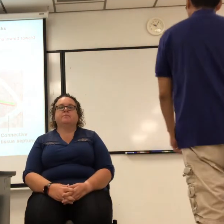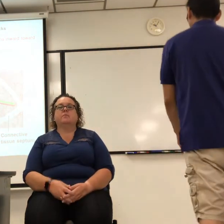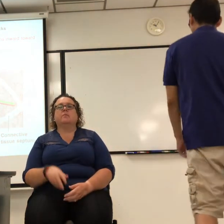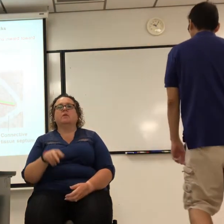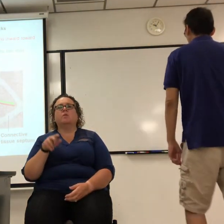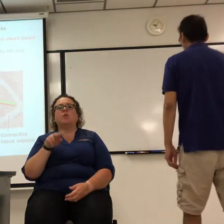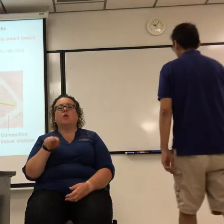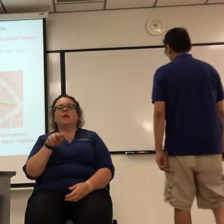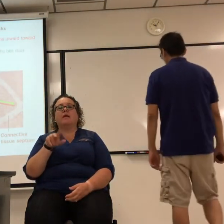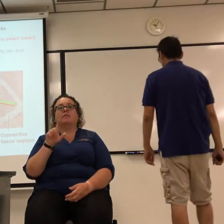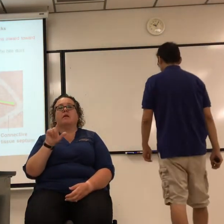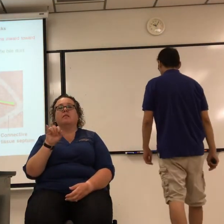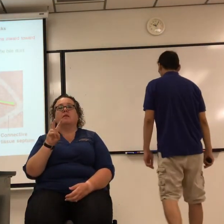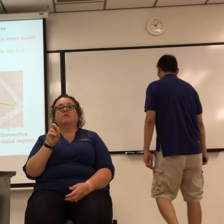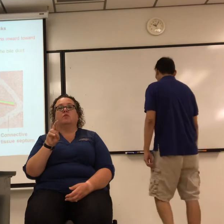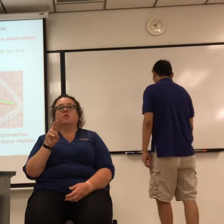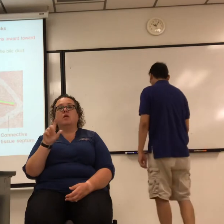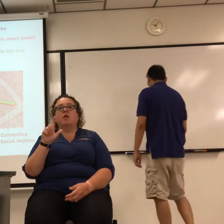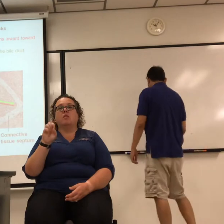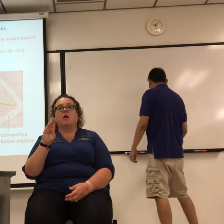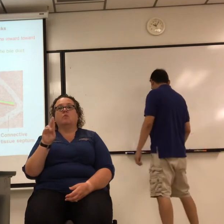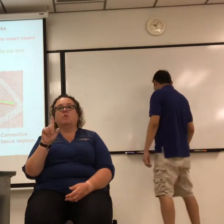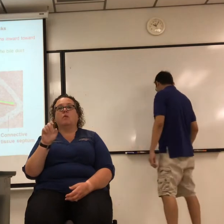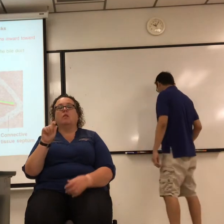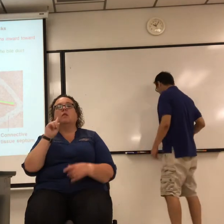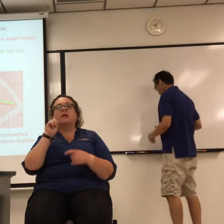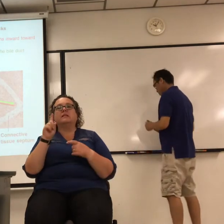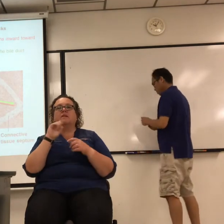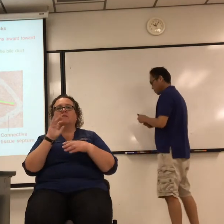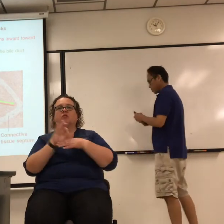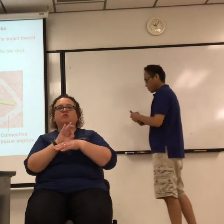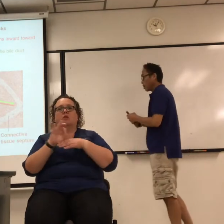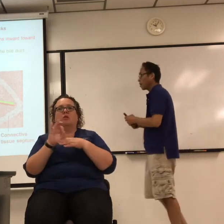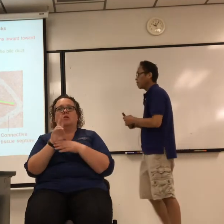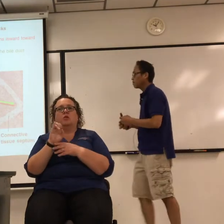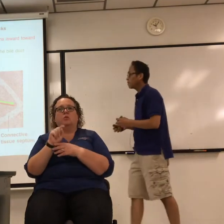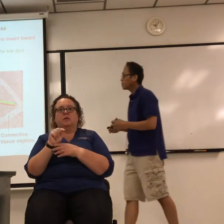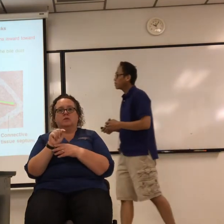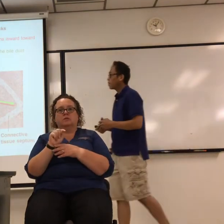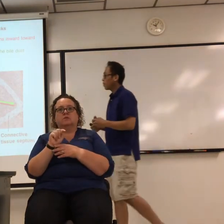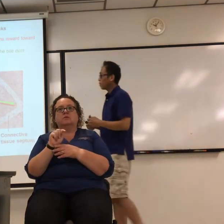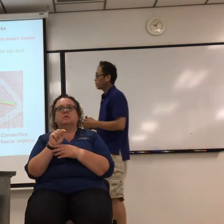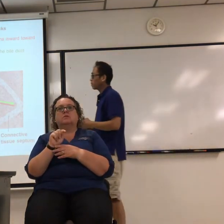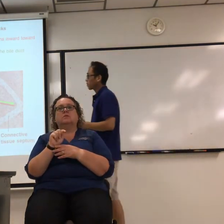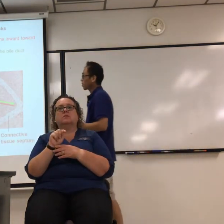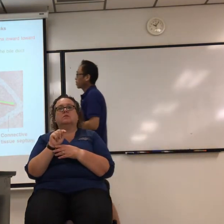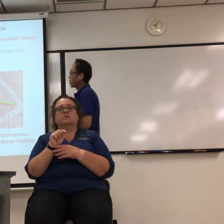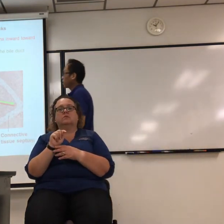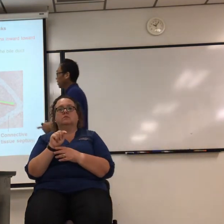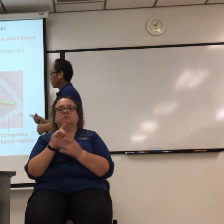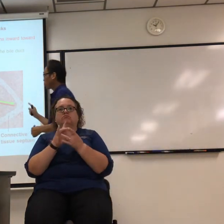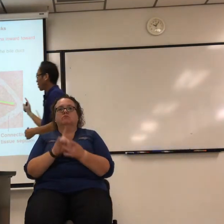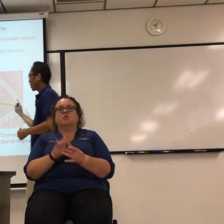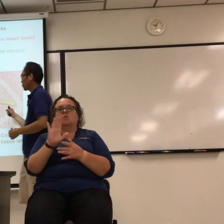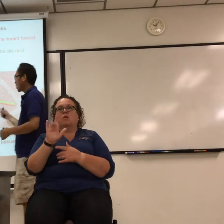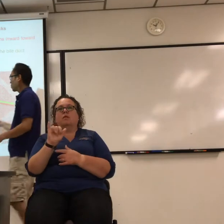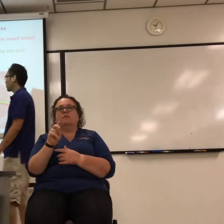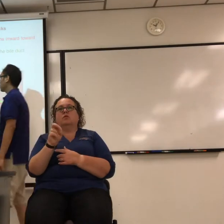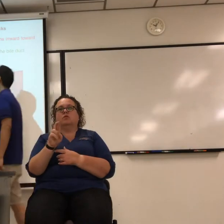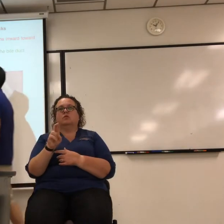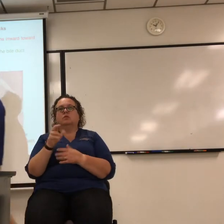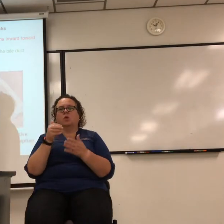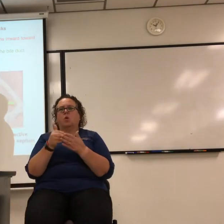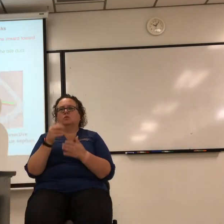looked at the liver lobules, the functional unit of the liver. Here's one close